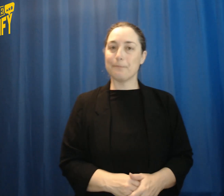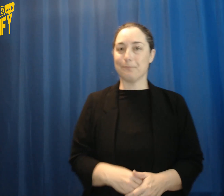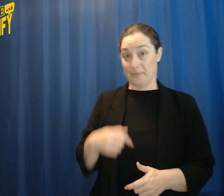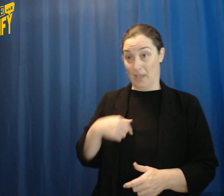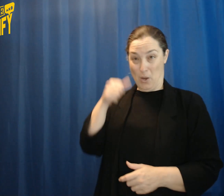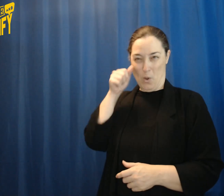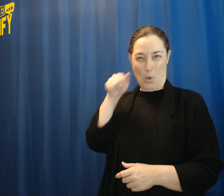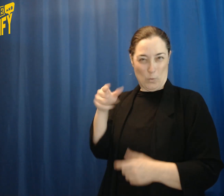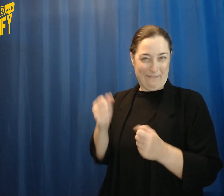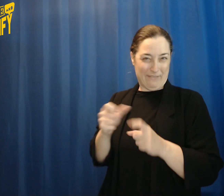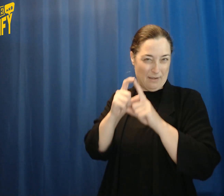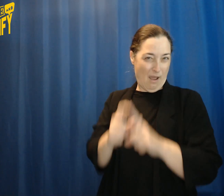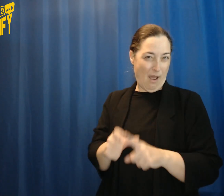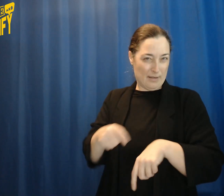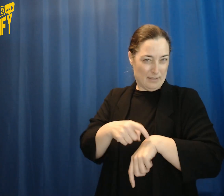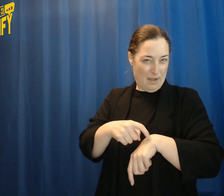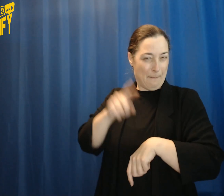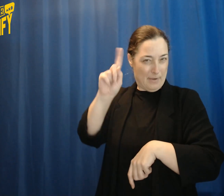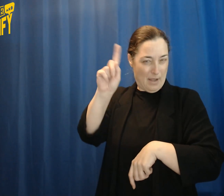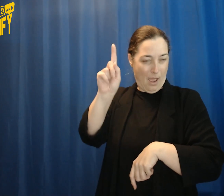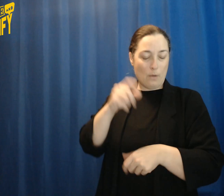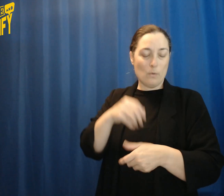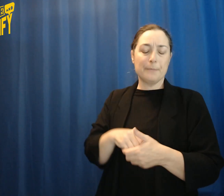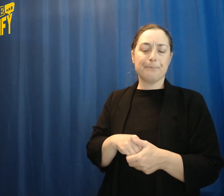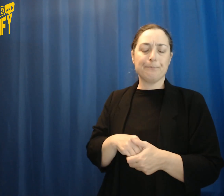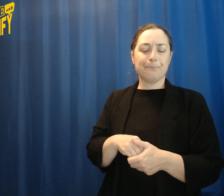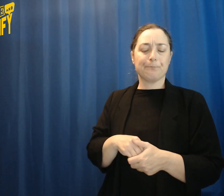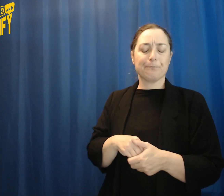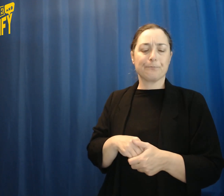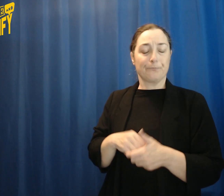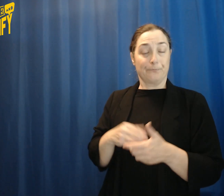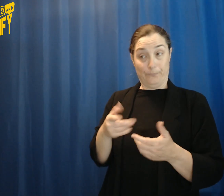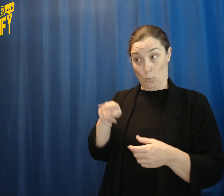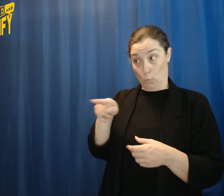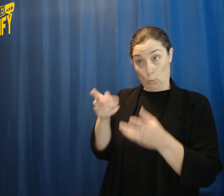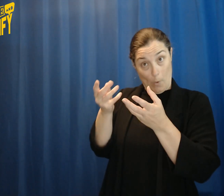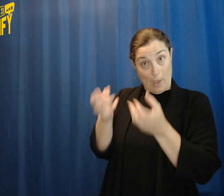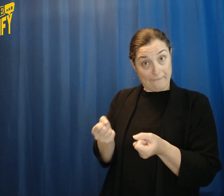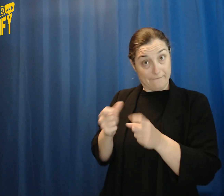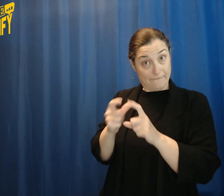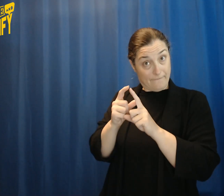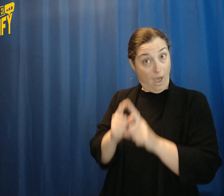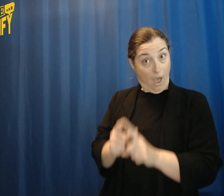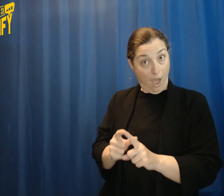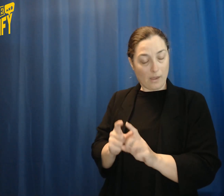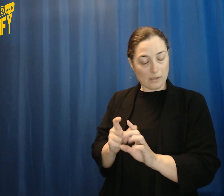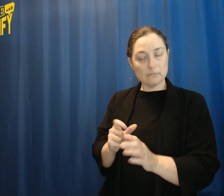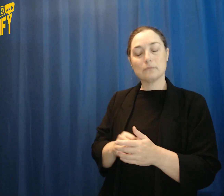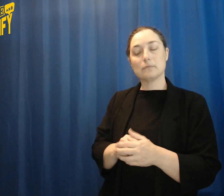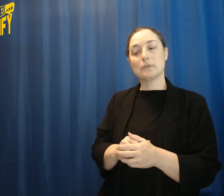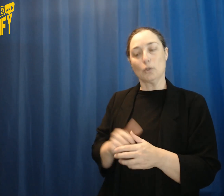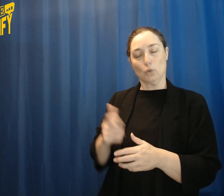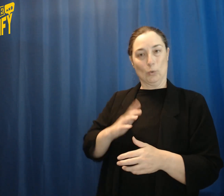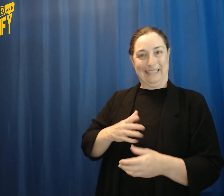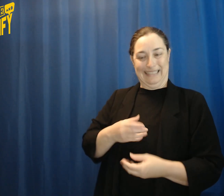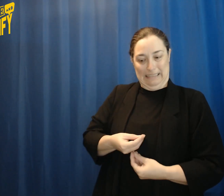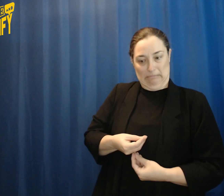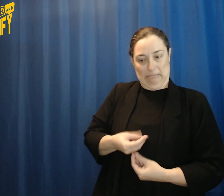difficult time at the moment. Do you find that when you're going through that time and you need sort of an outlet, do you go towards